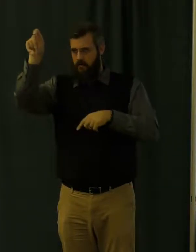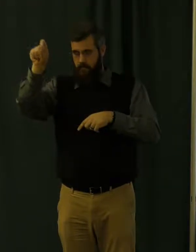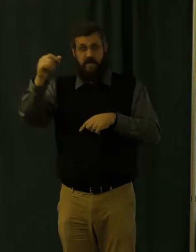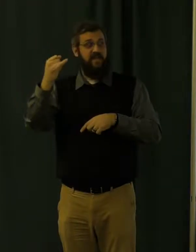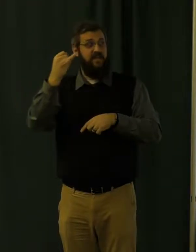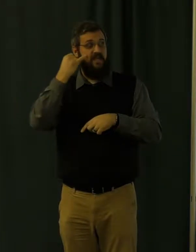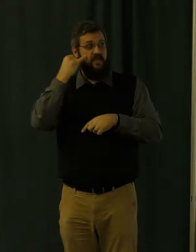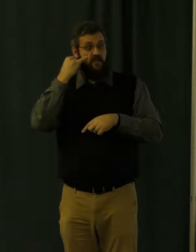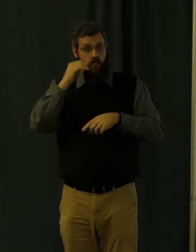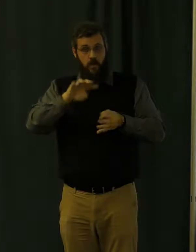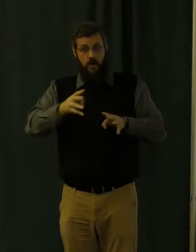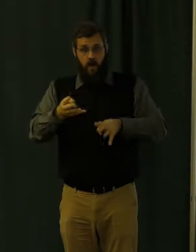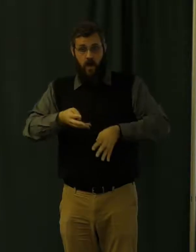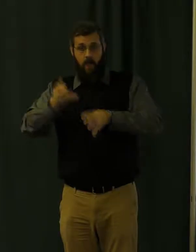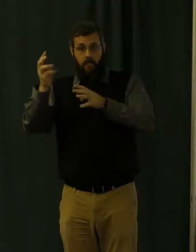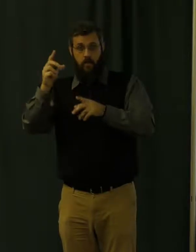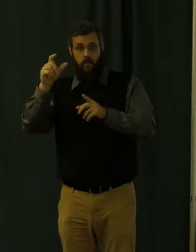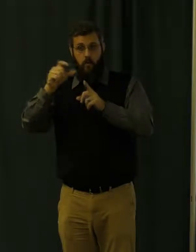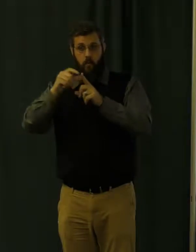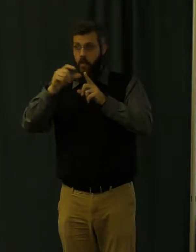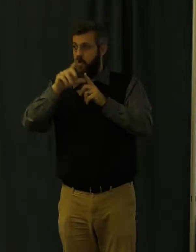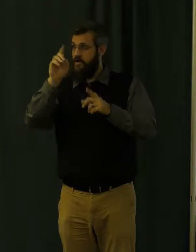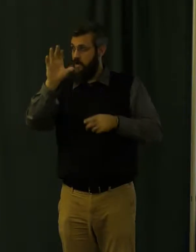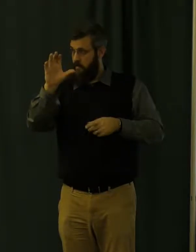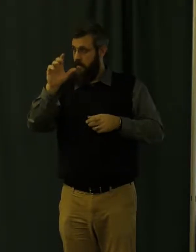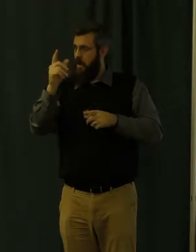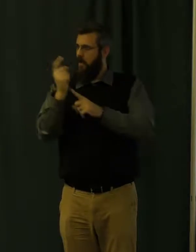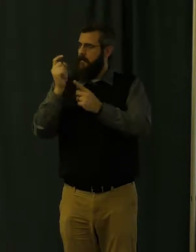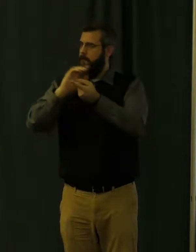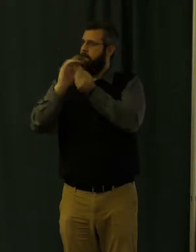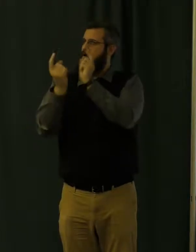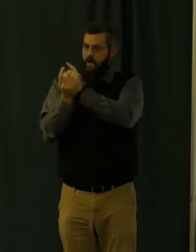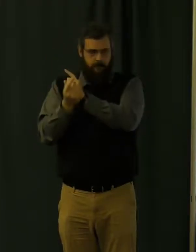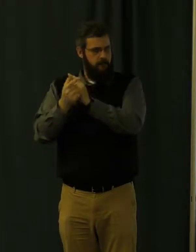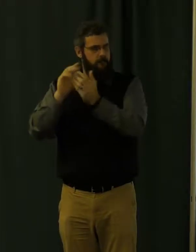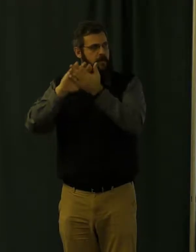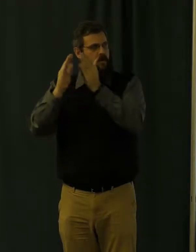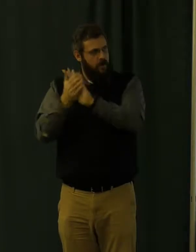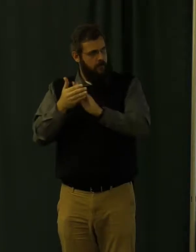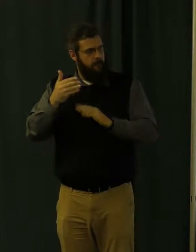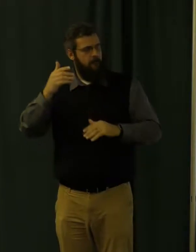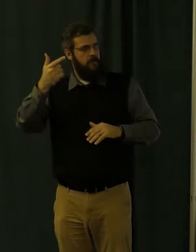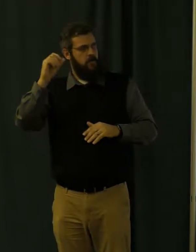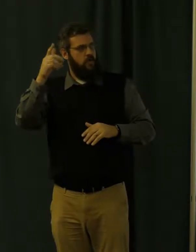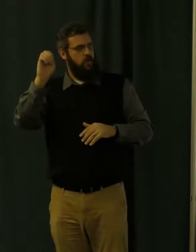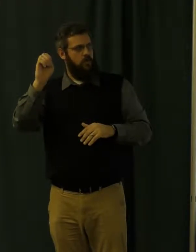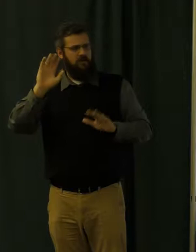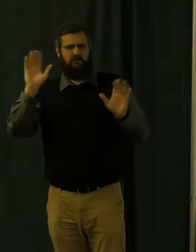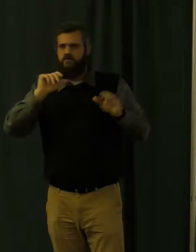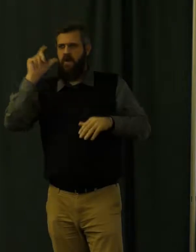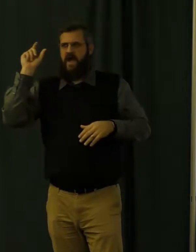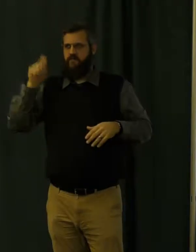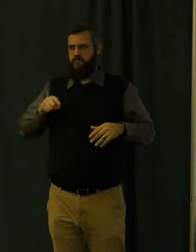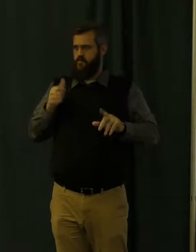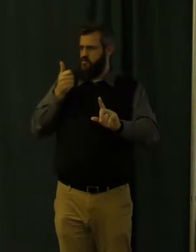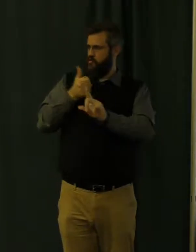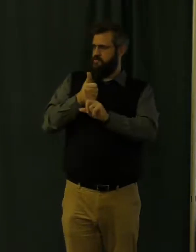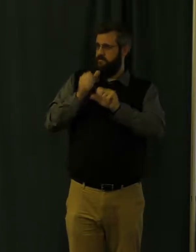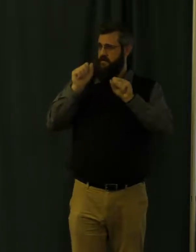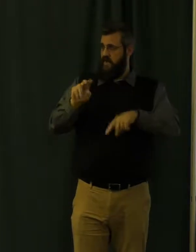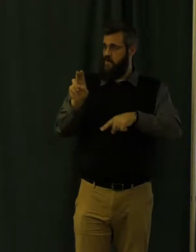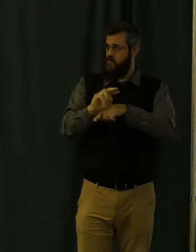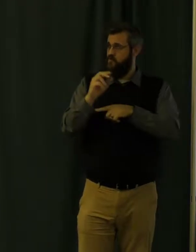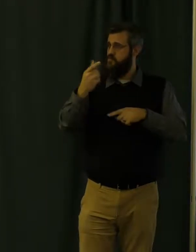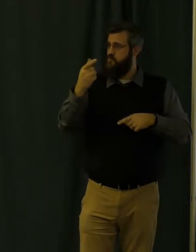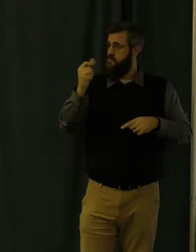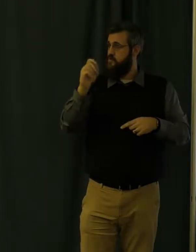it a Google Doc. And I was like, like, because if they don't want it, I'm not forcing them to do this. And so if you just want to use it for cloud storage,